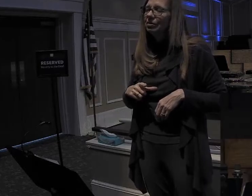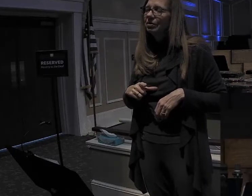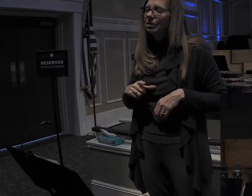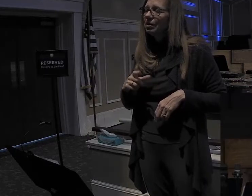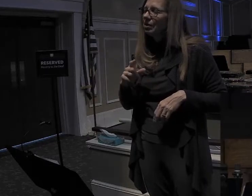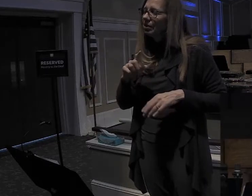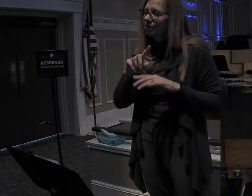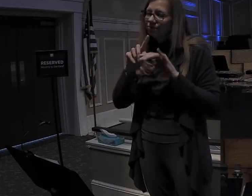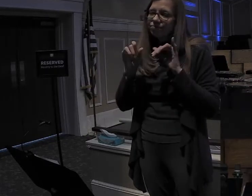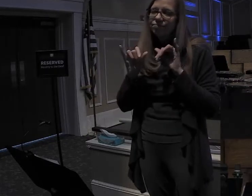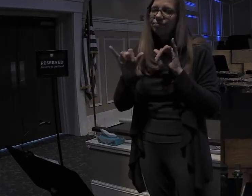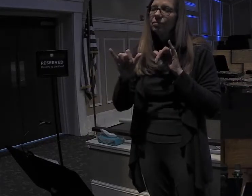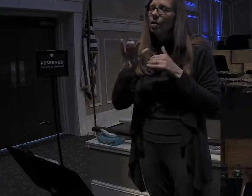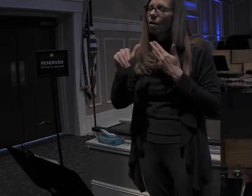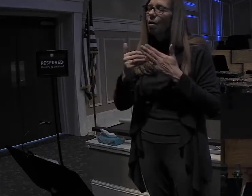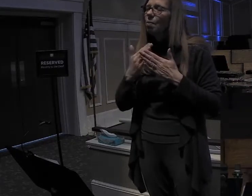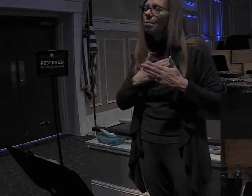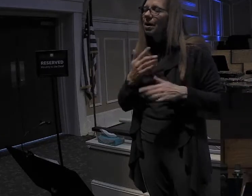all my days,